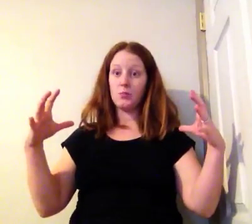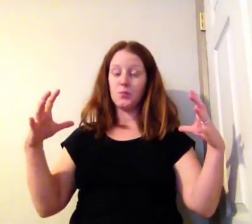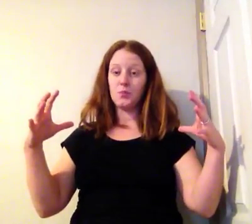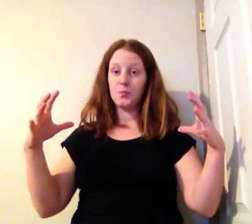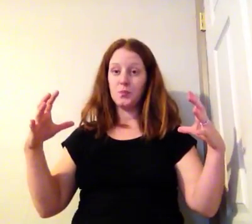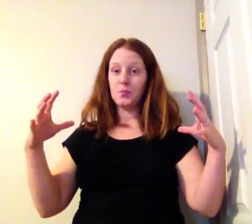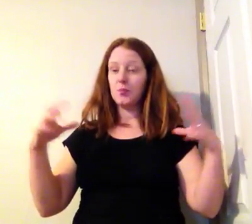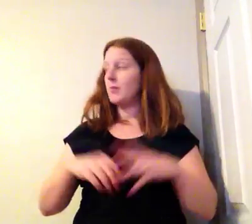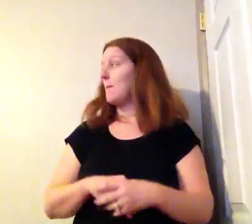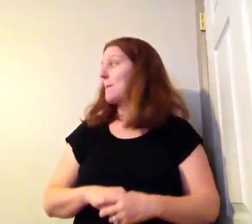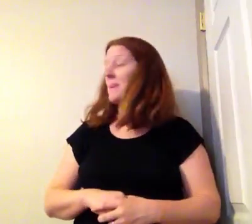it. Chemistry.